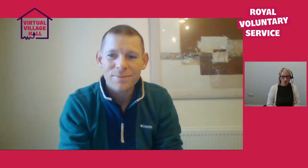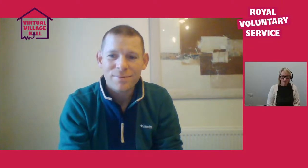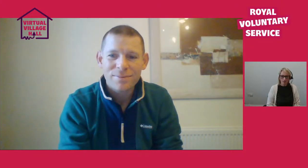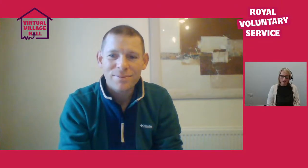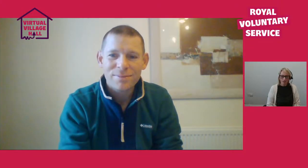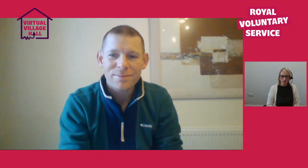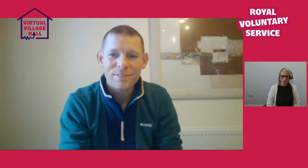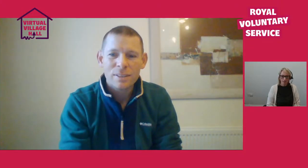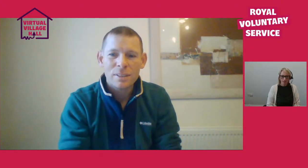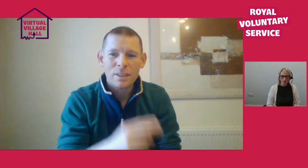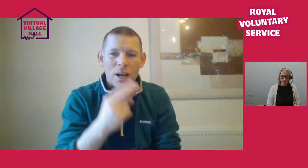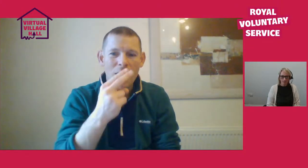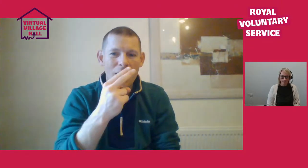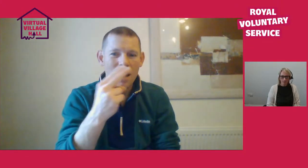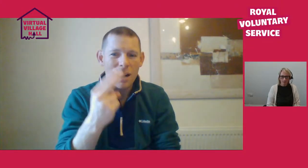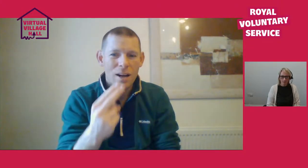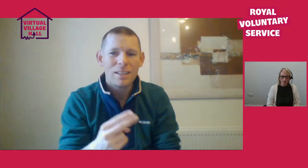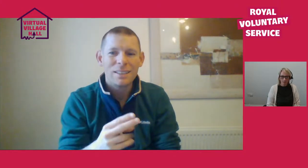And art.